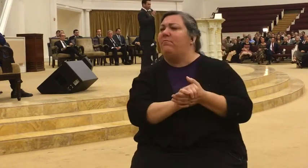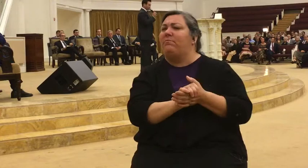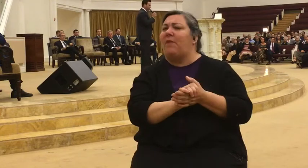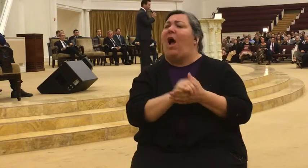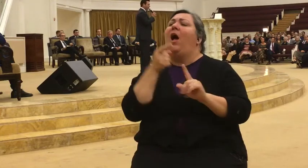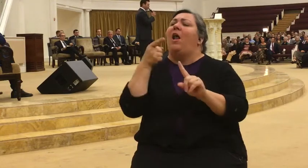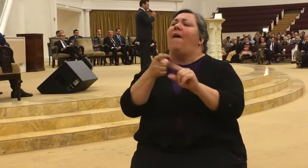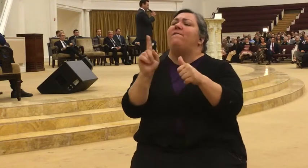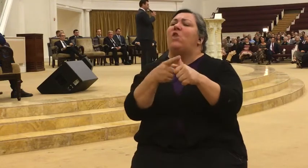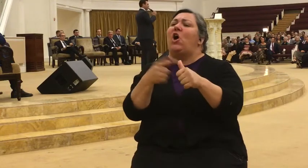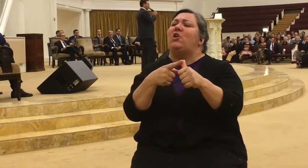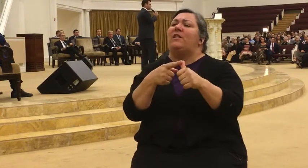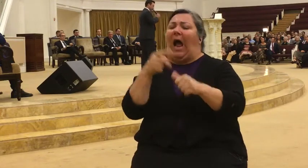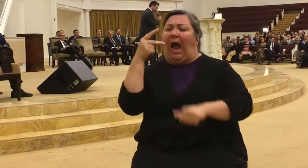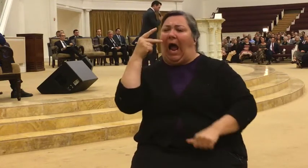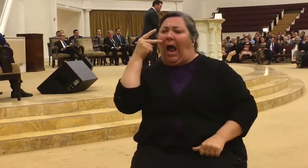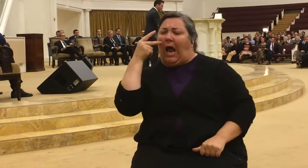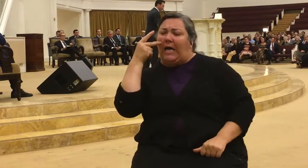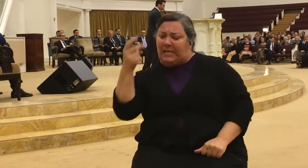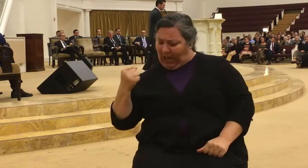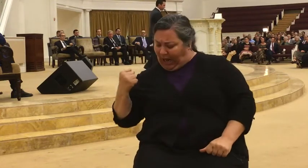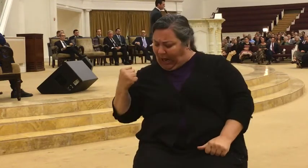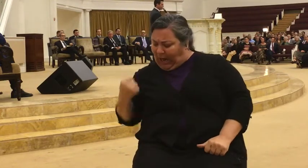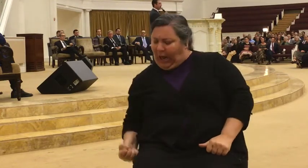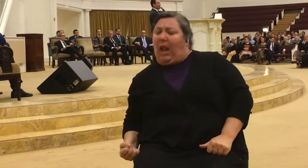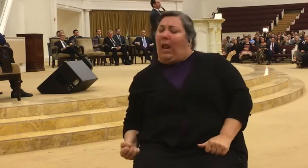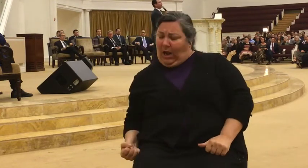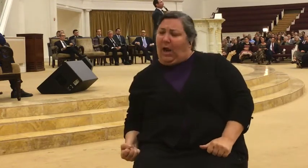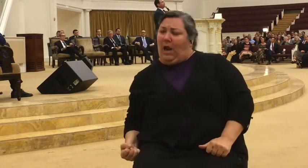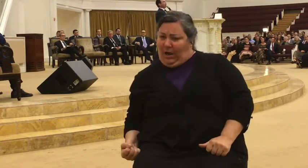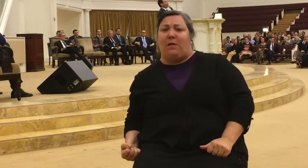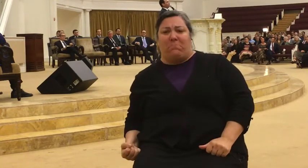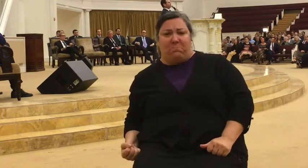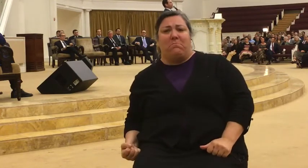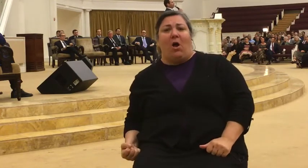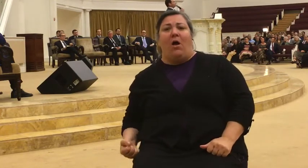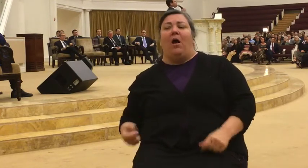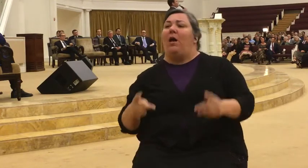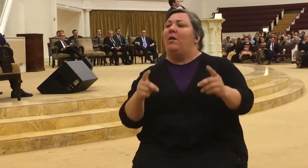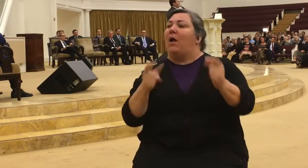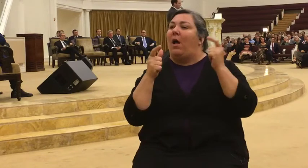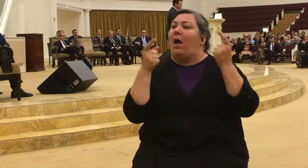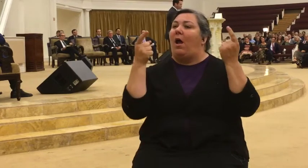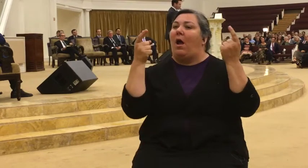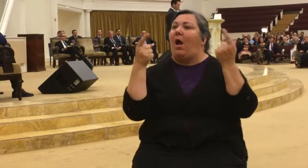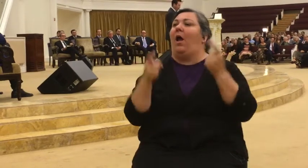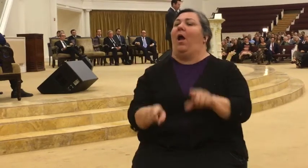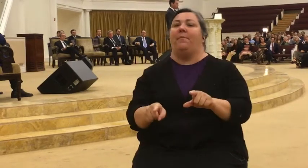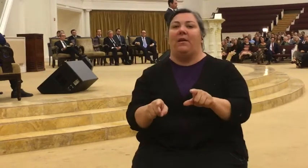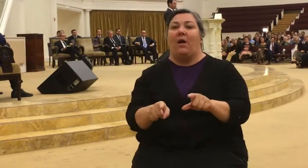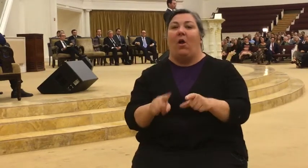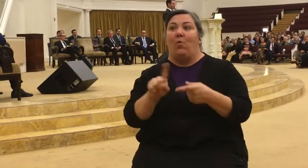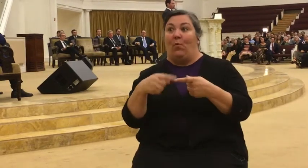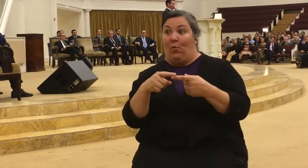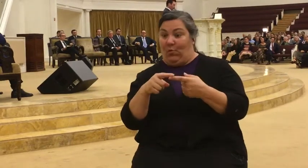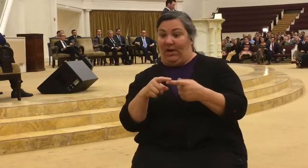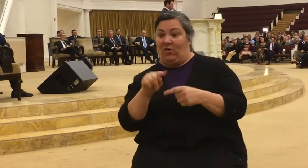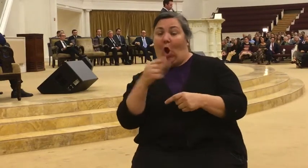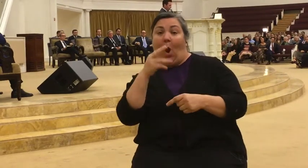believe until I see the spear marks in his side." All of a sudden, upon that command,